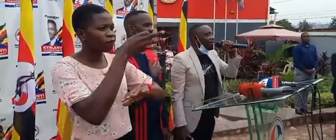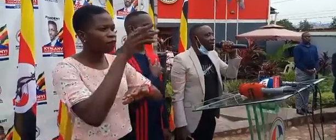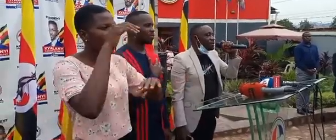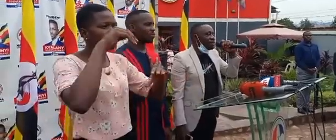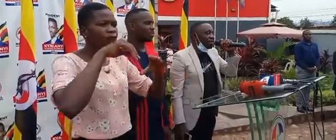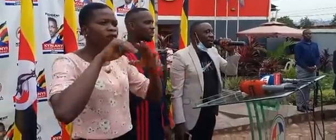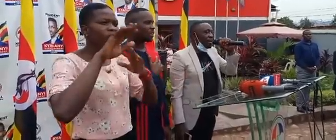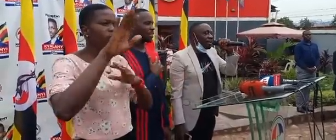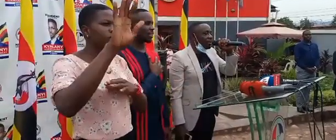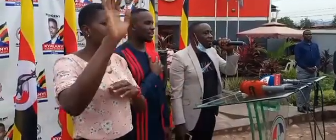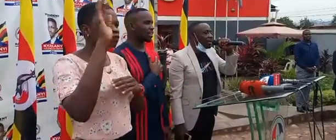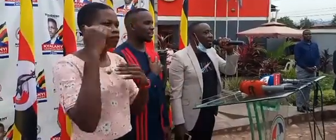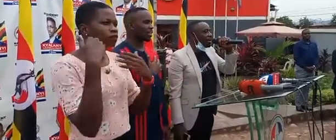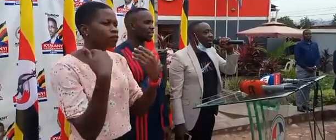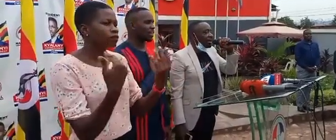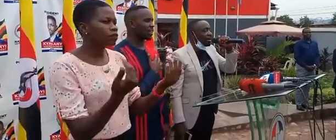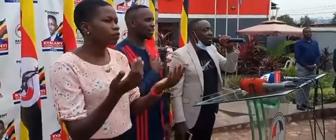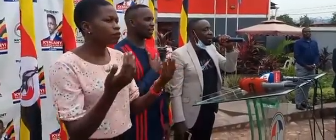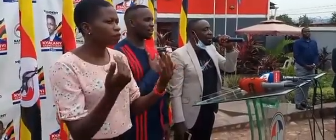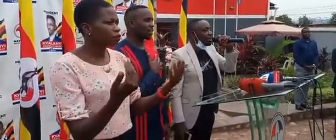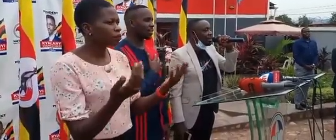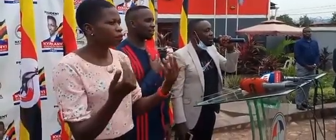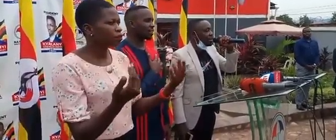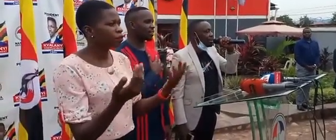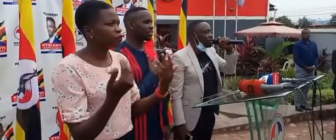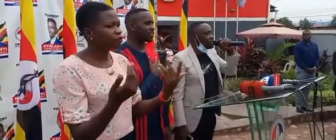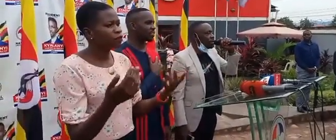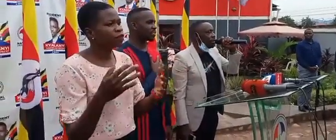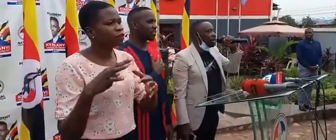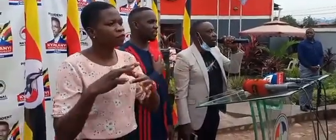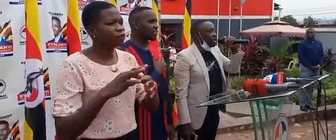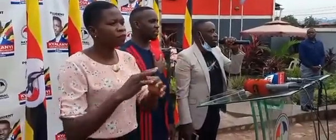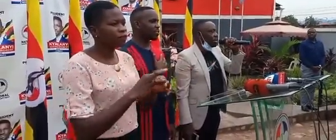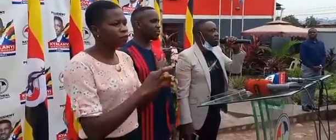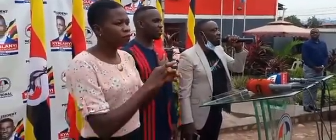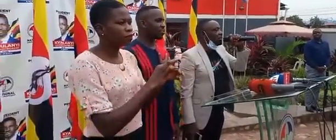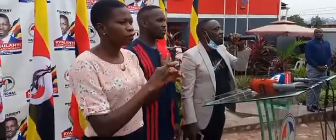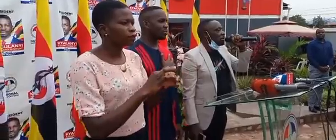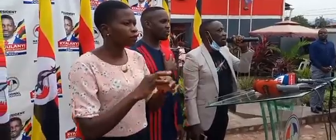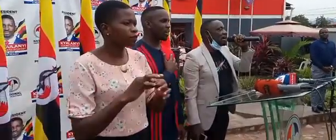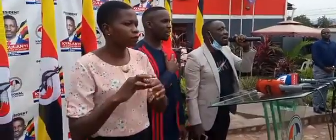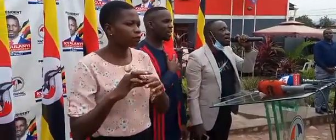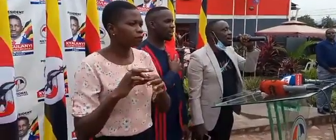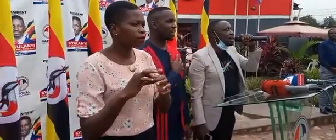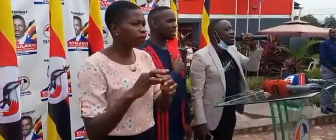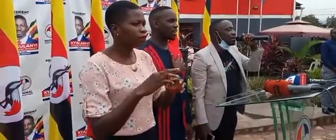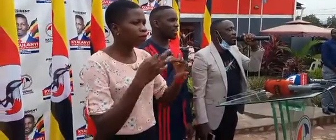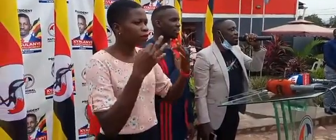live our future in thy hands.